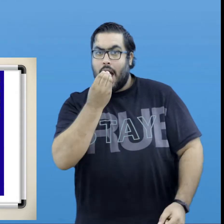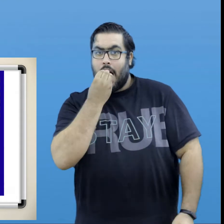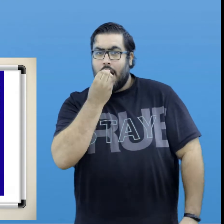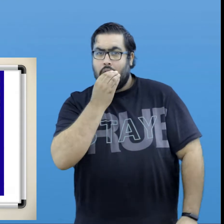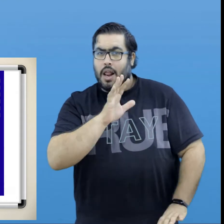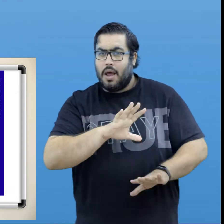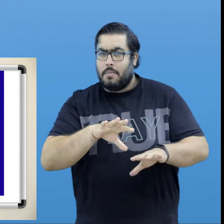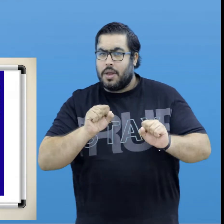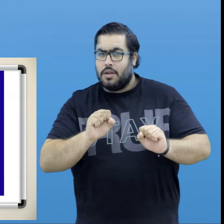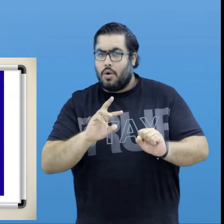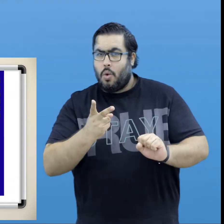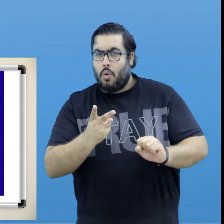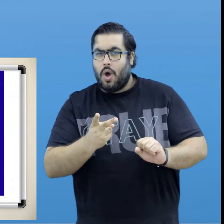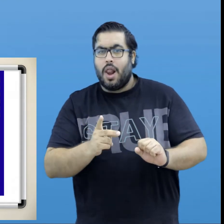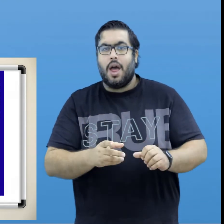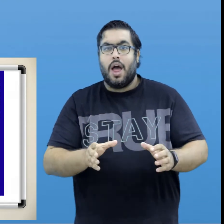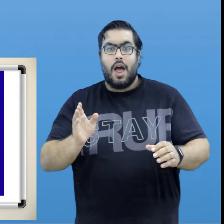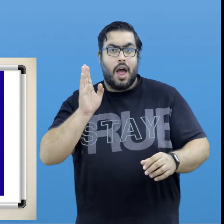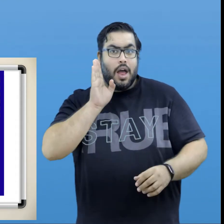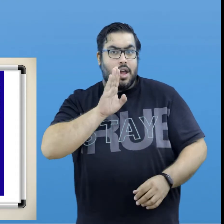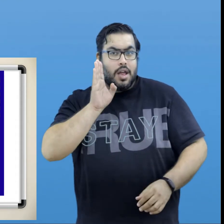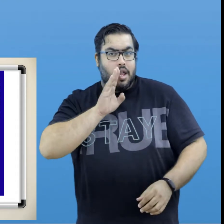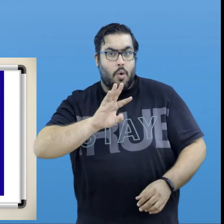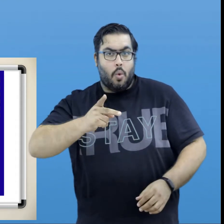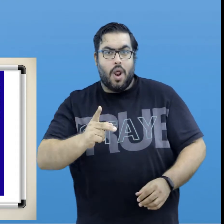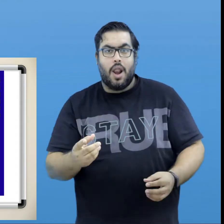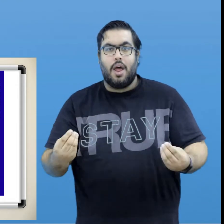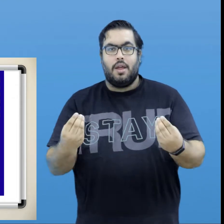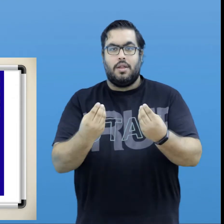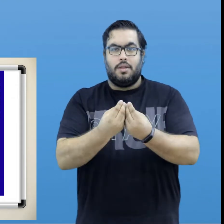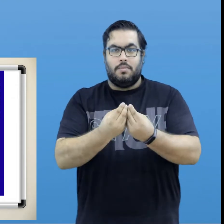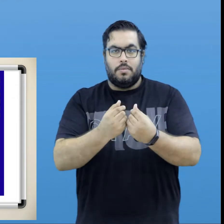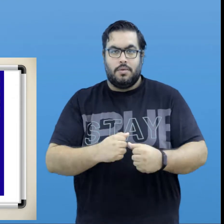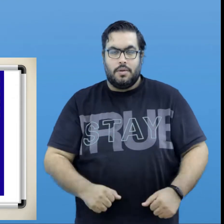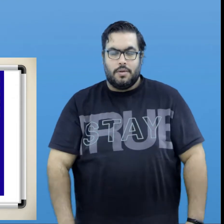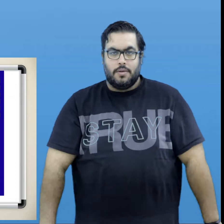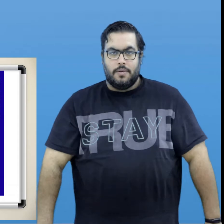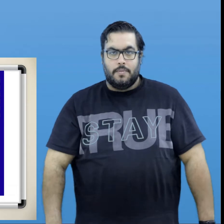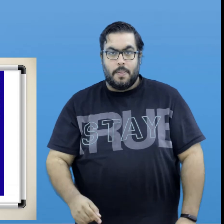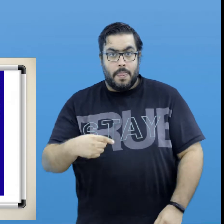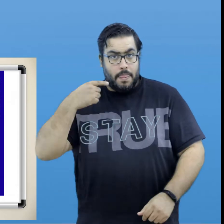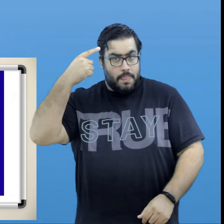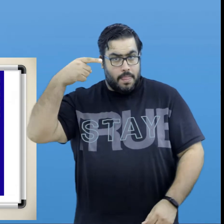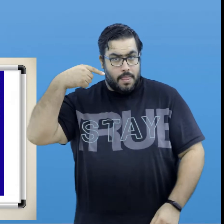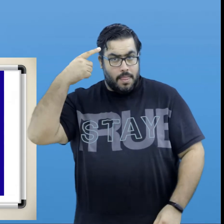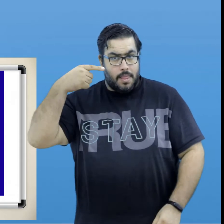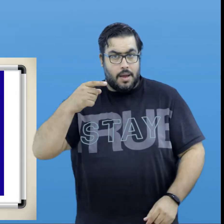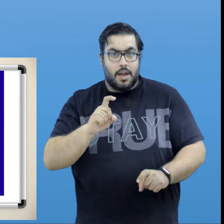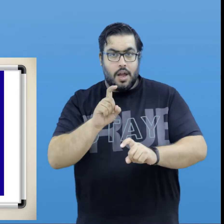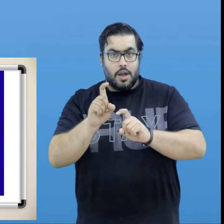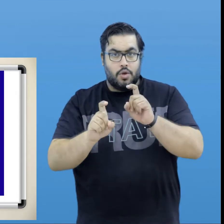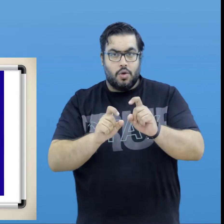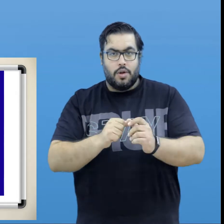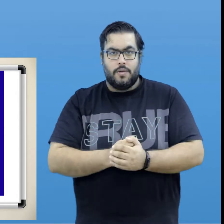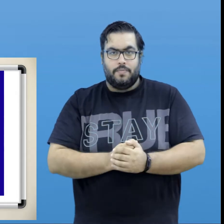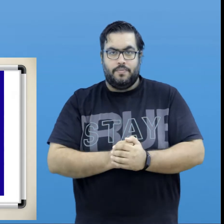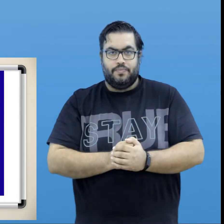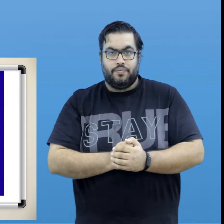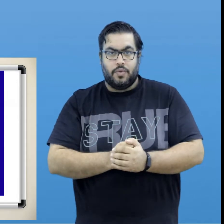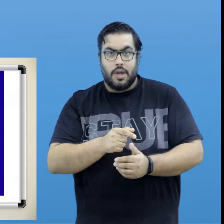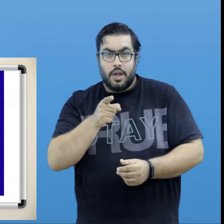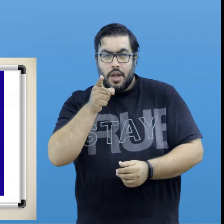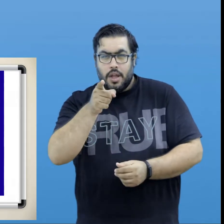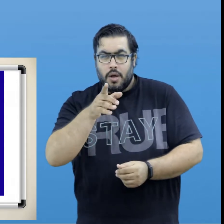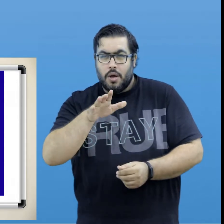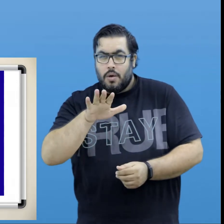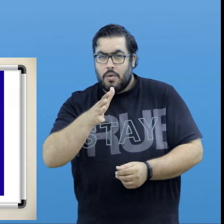about exercise? Or is it a combination? Think about these questions as we go through the lesson. If you are concerned and not able